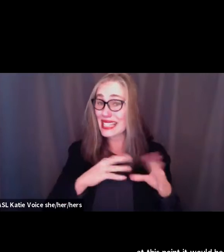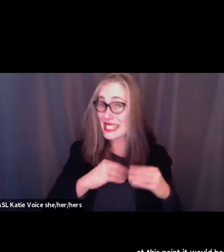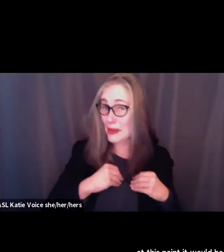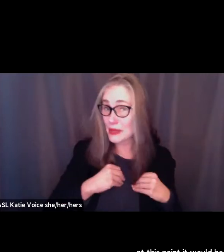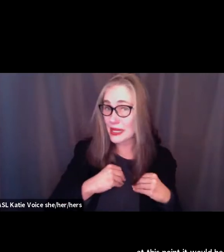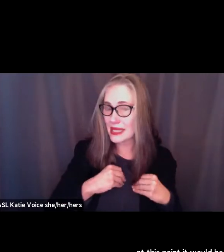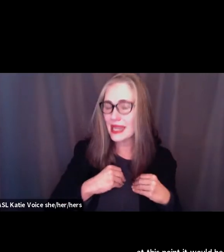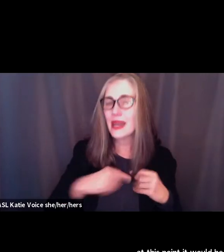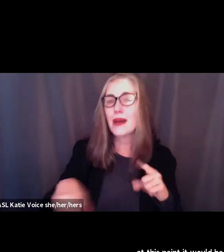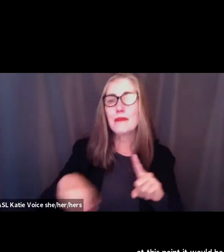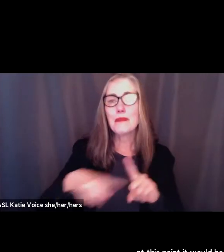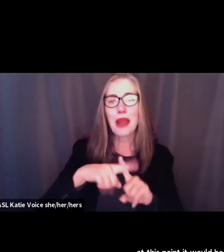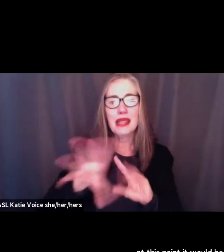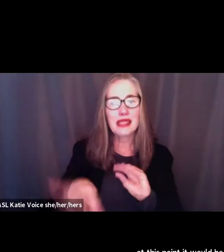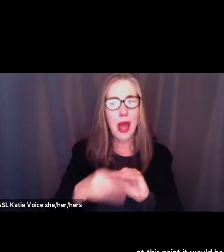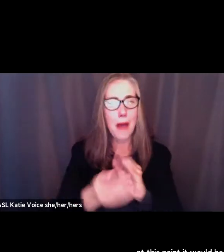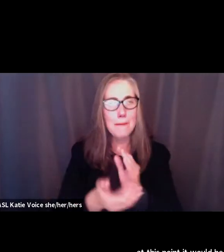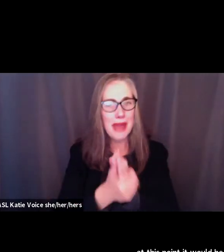this additional component.